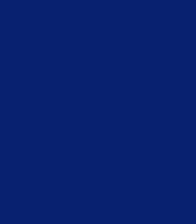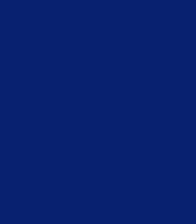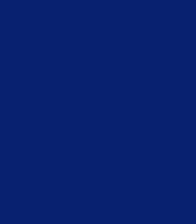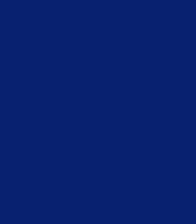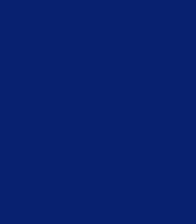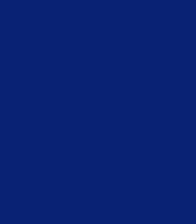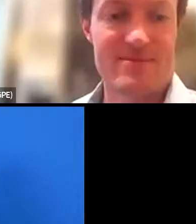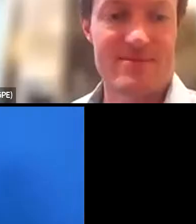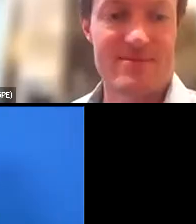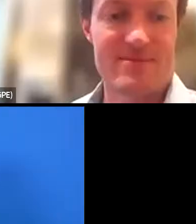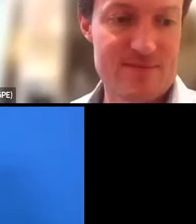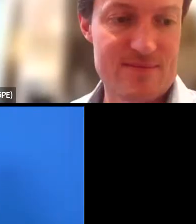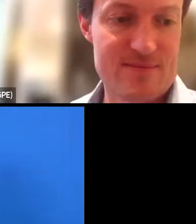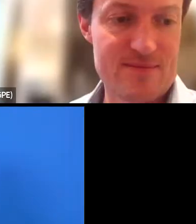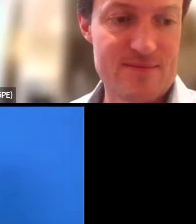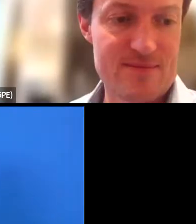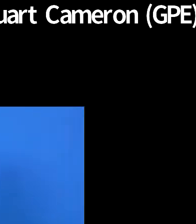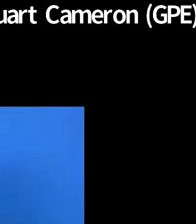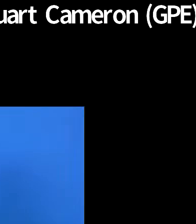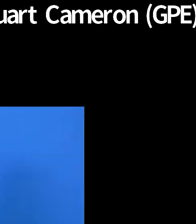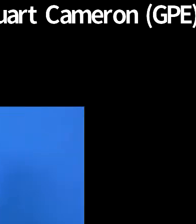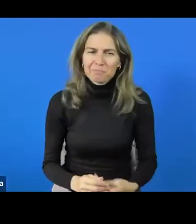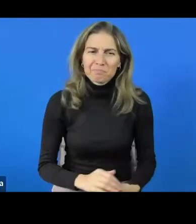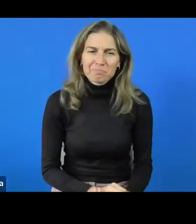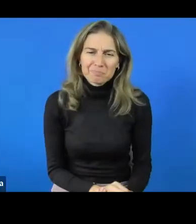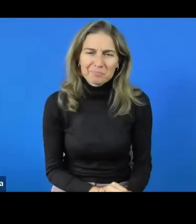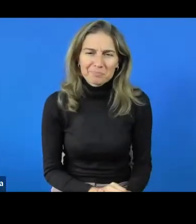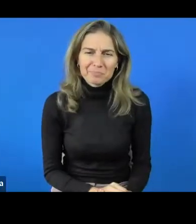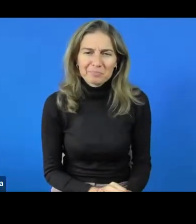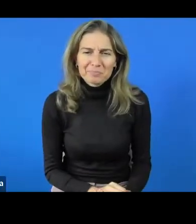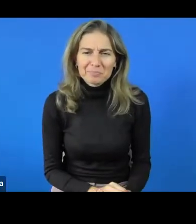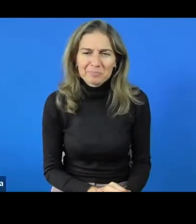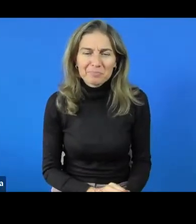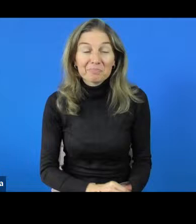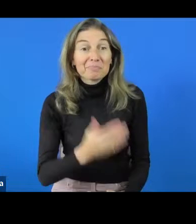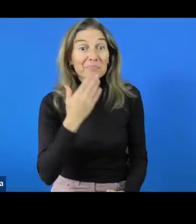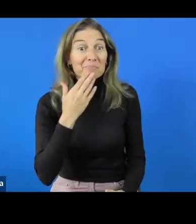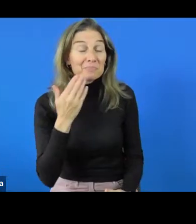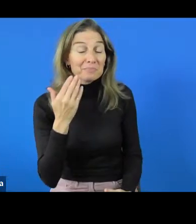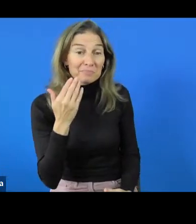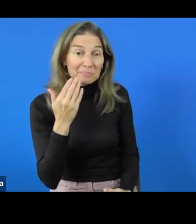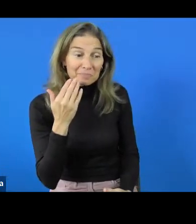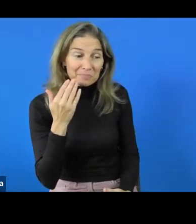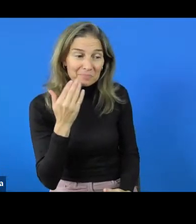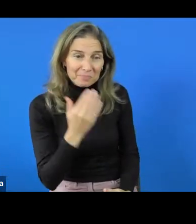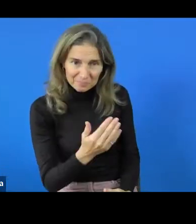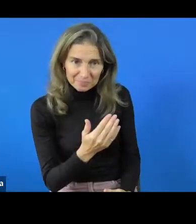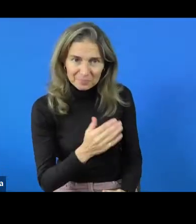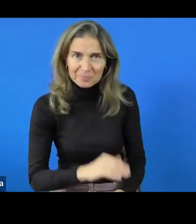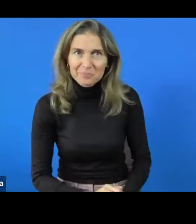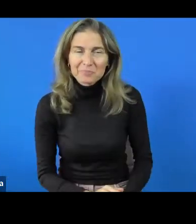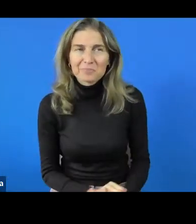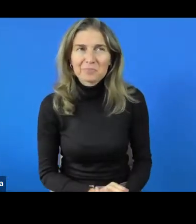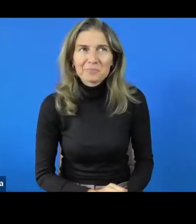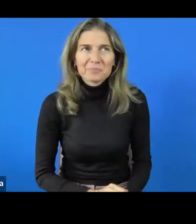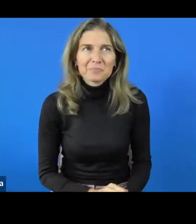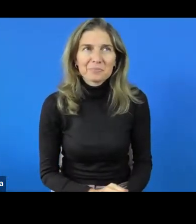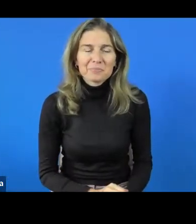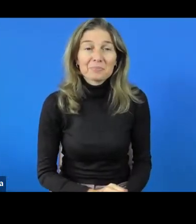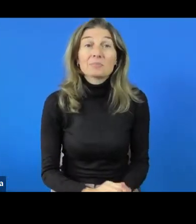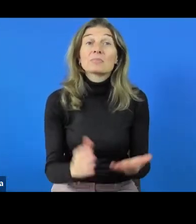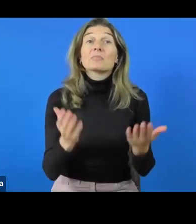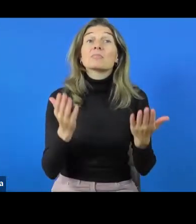Thank you, Stuart. Thank you very much. So now we have the chance to have some minutes